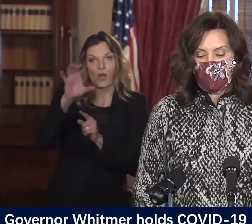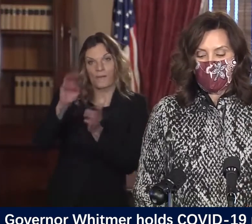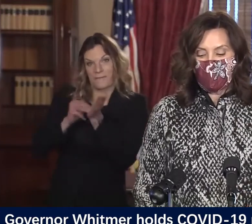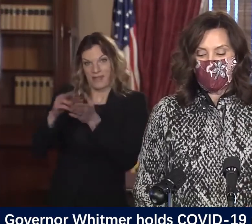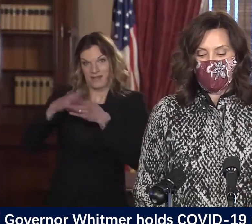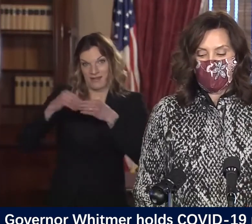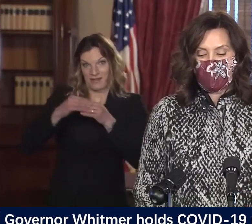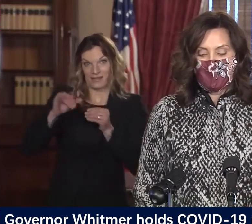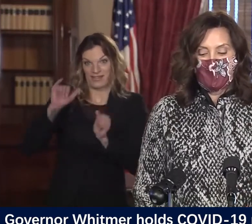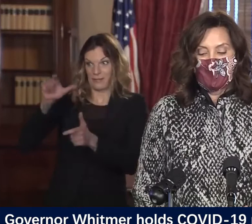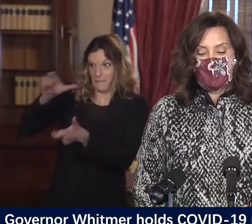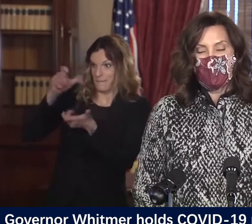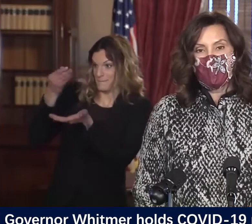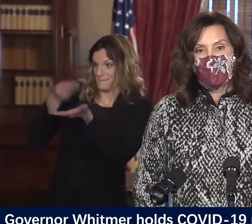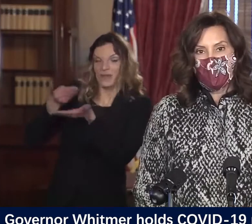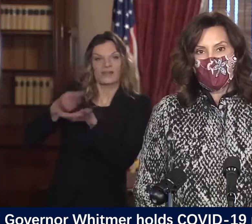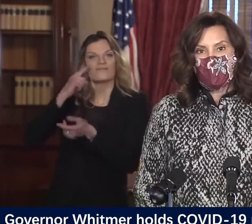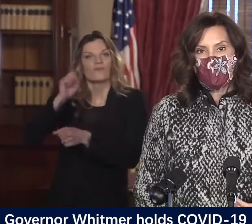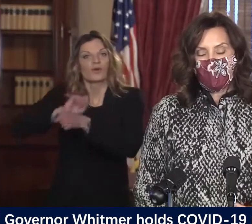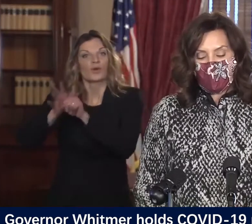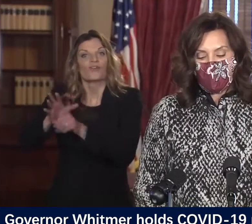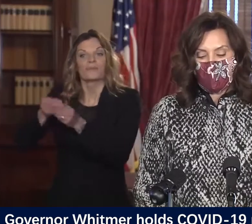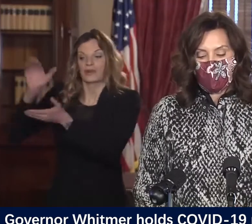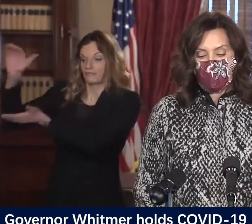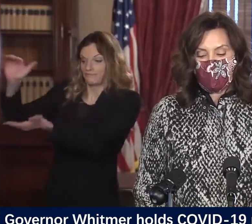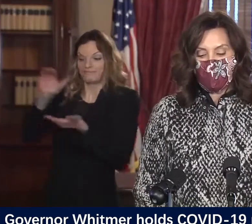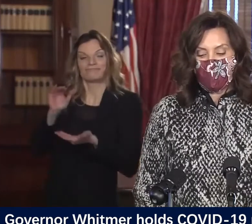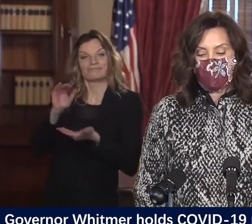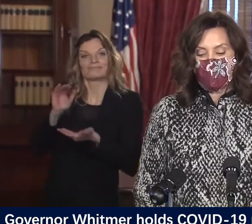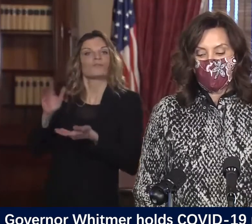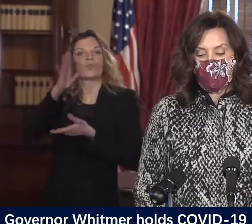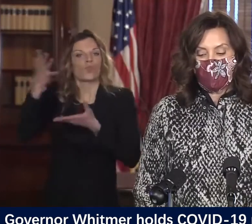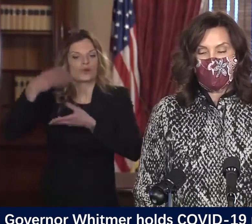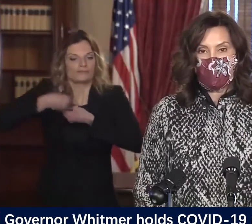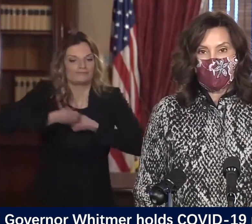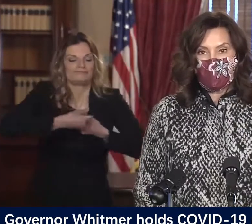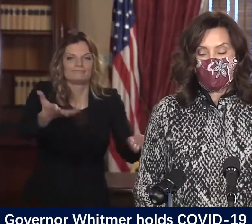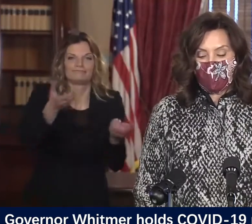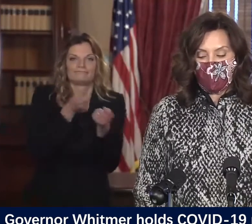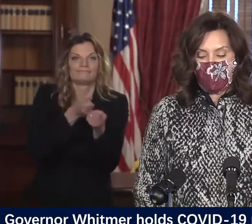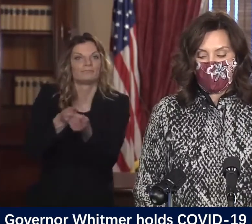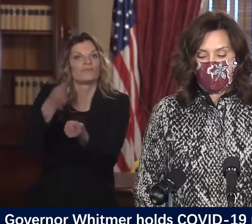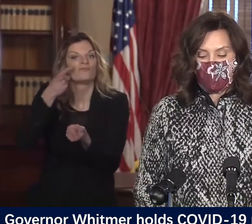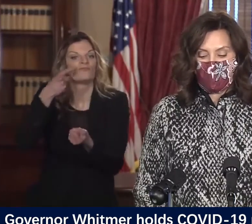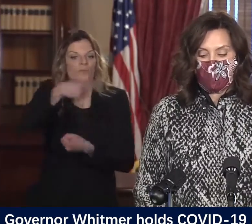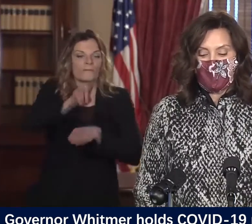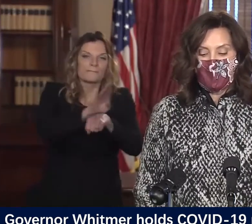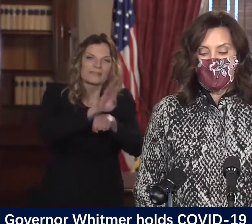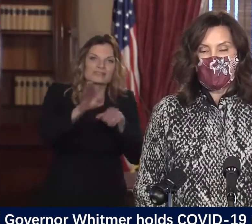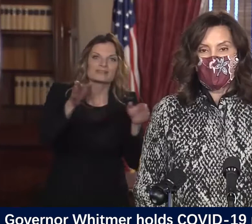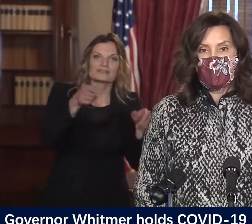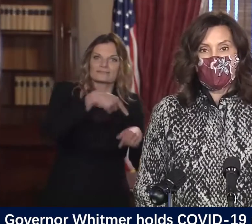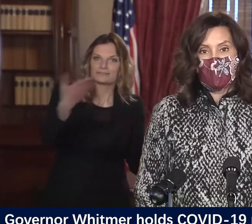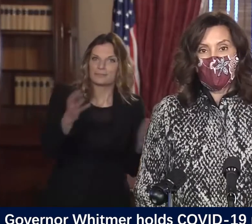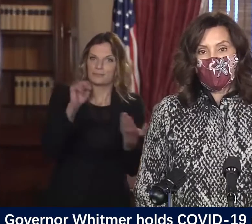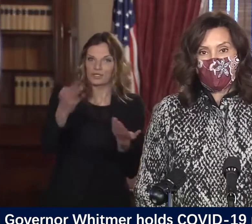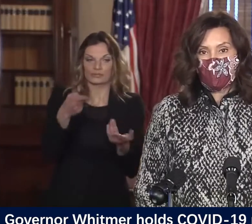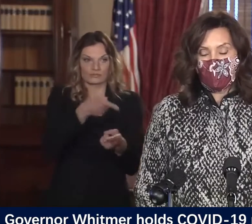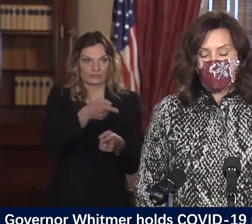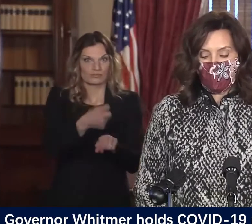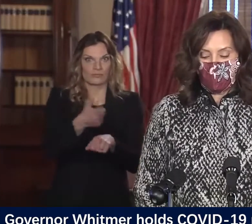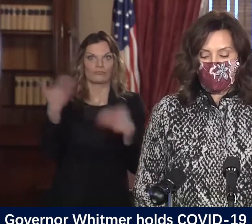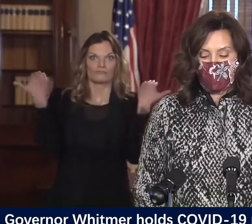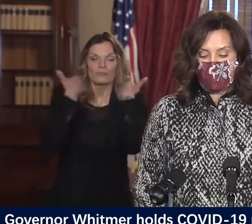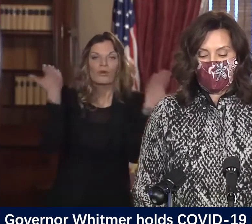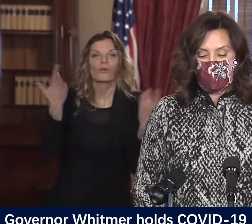COVID relief funds that will provide direct financial support to the families and small businesses that have been hit hardest